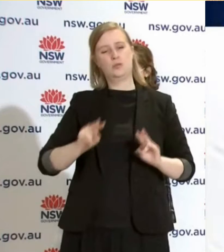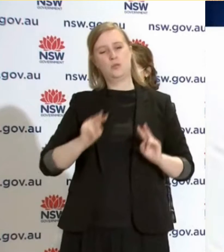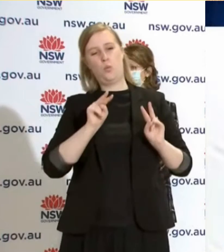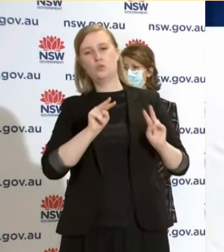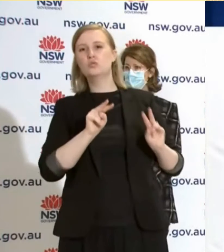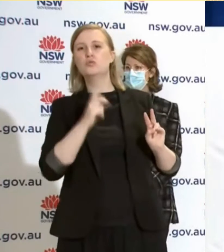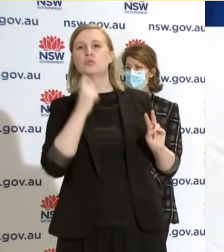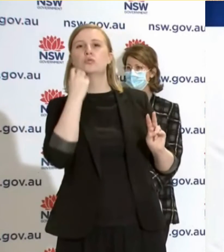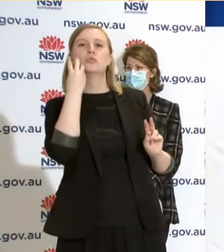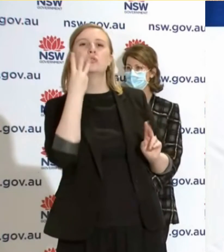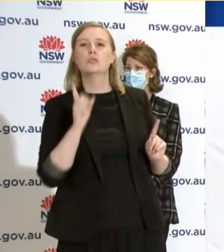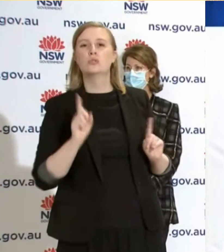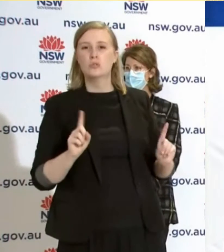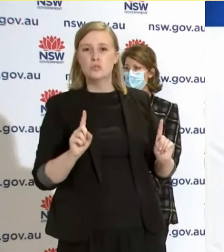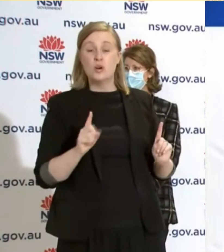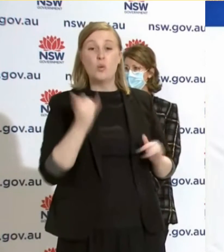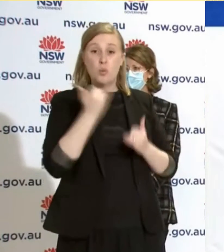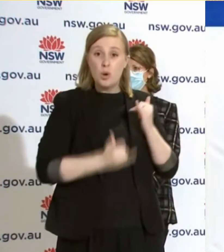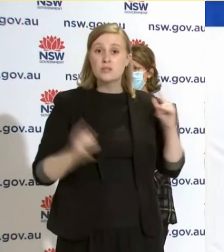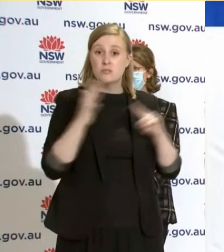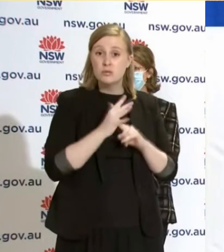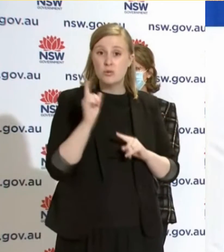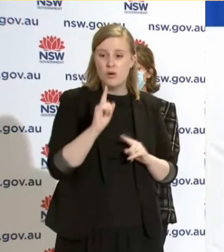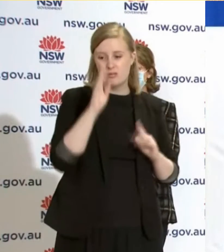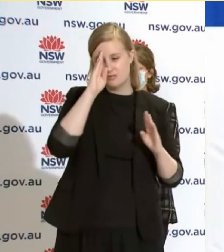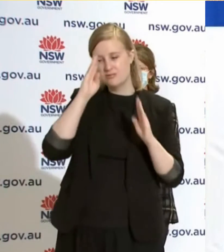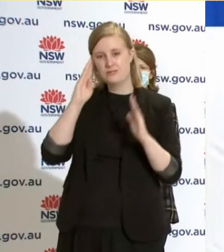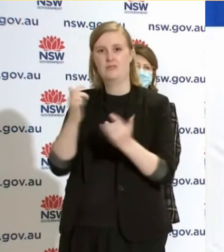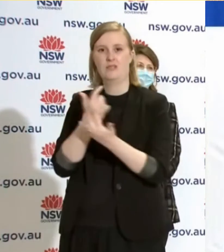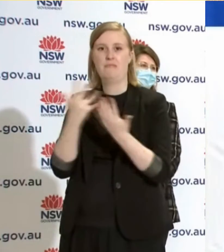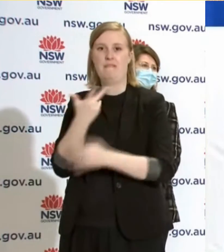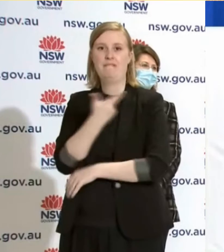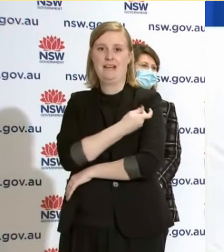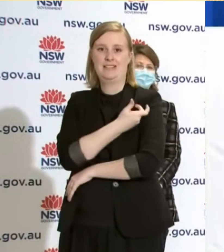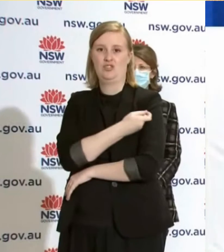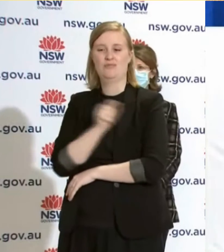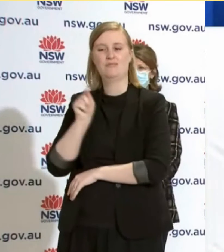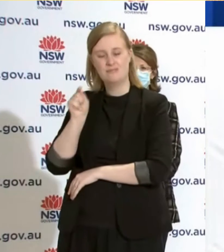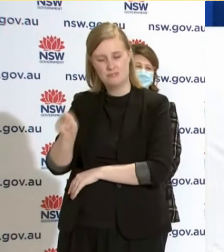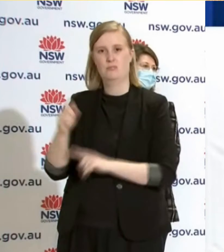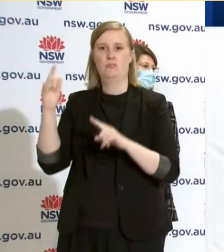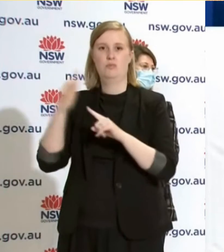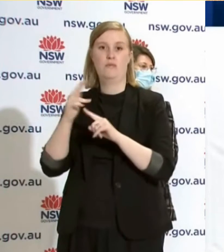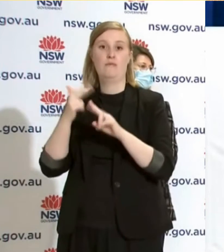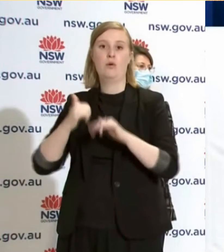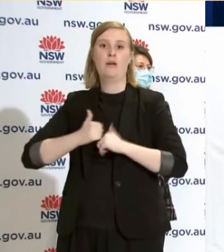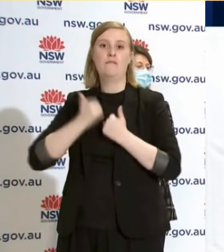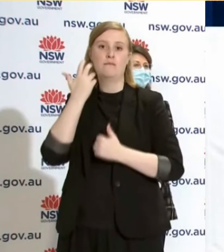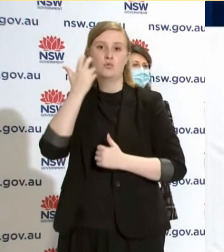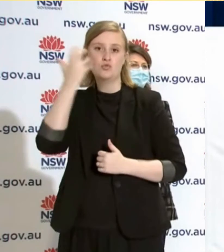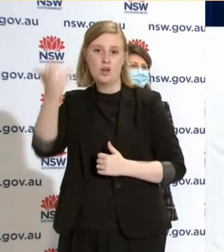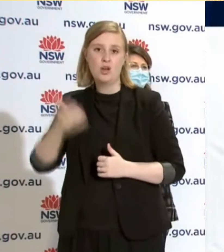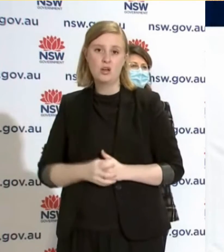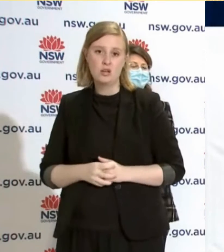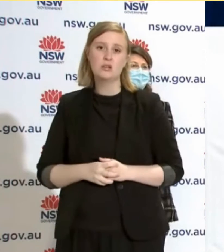vaccine rates, because that is what will determine how we can live moving forward. In relation to the 80% adult population, we have the best, I